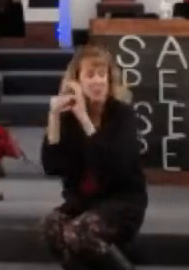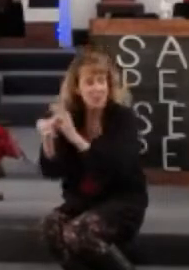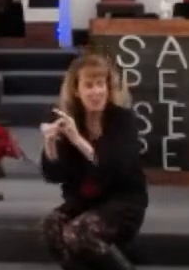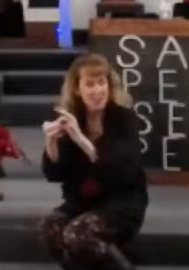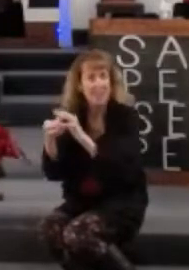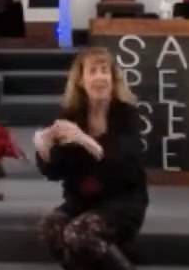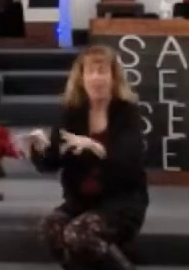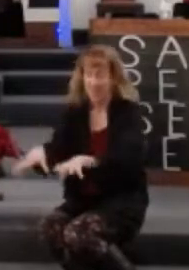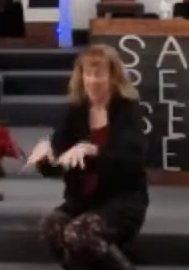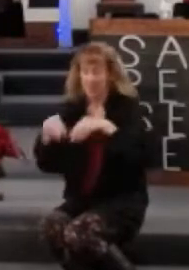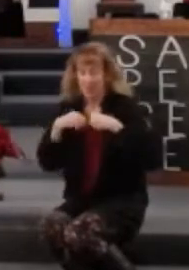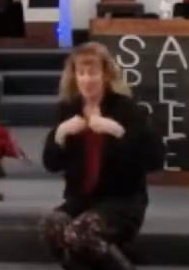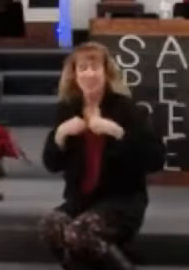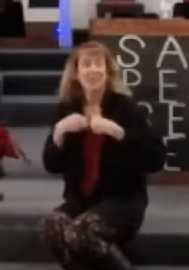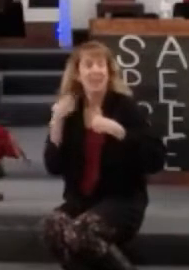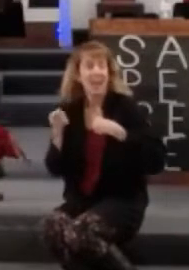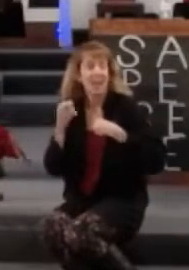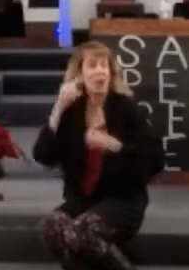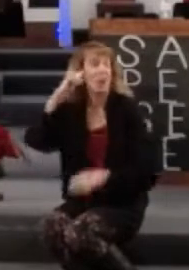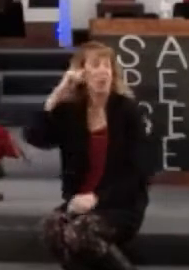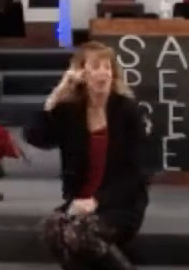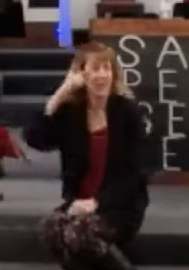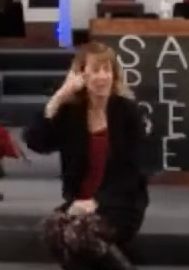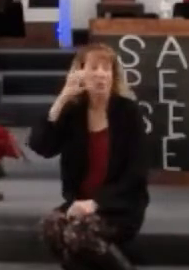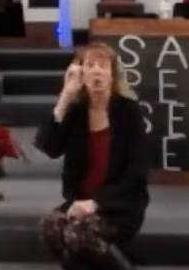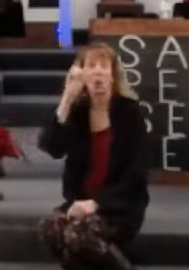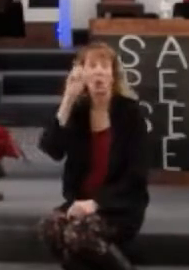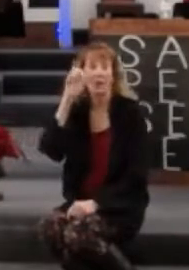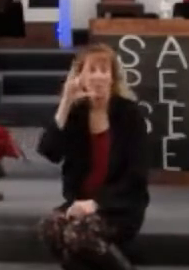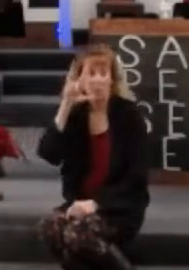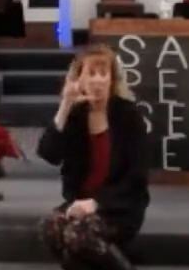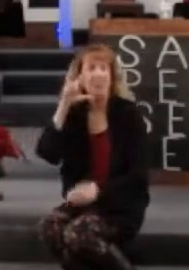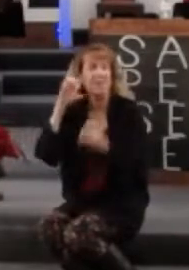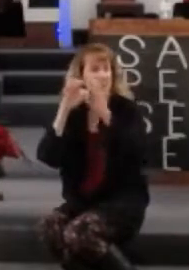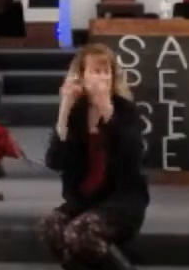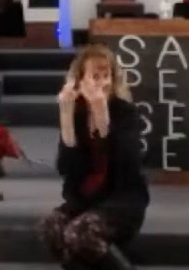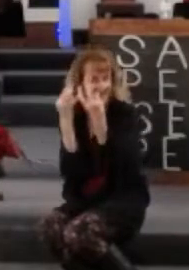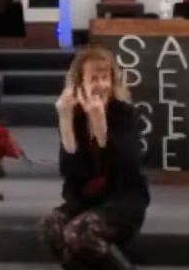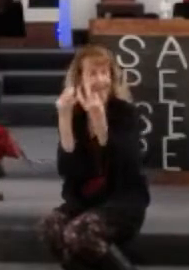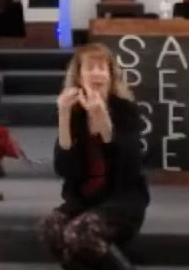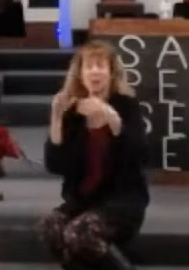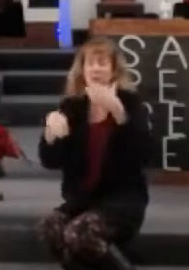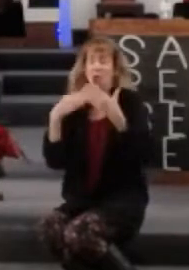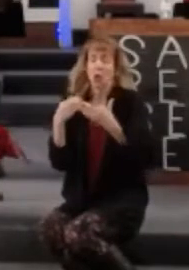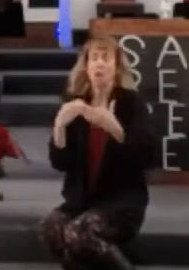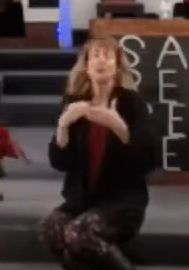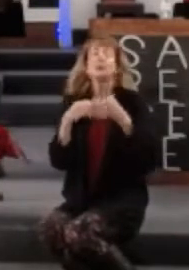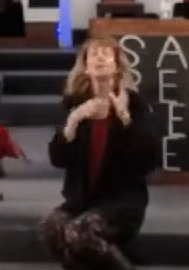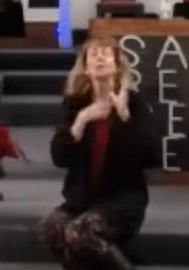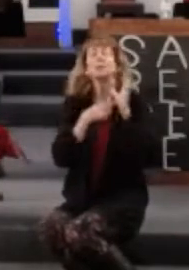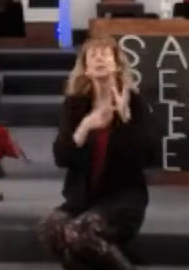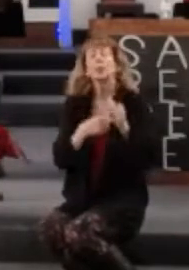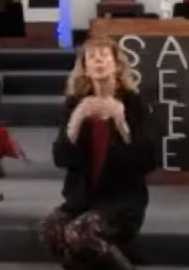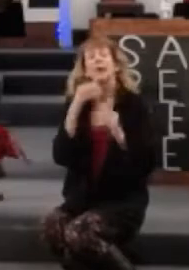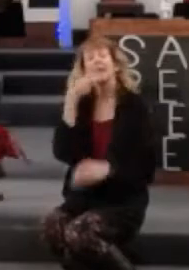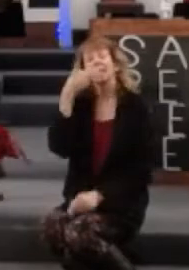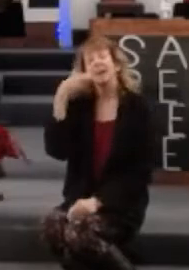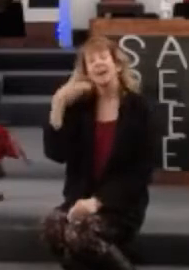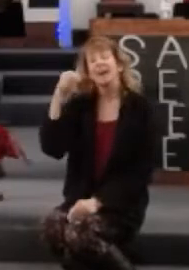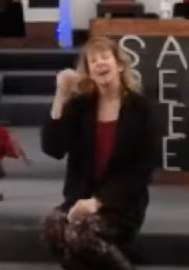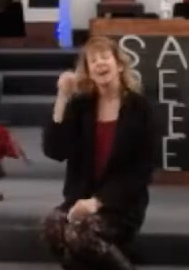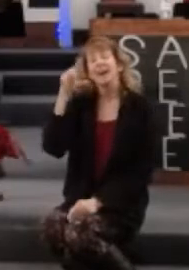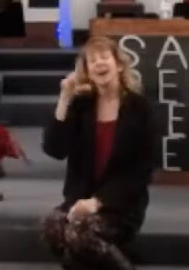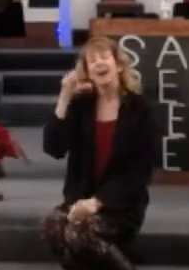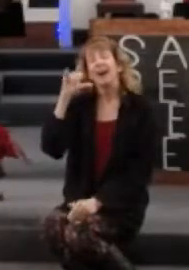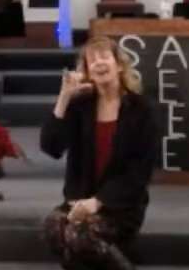Oriental daughter. Now, all this is portrayed by Hollywood in an effort to show these things